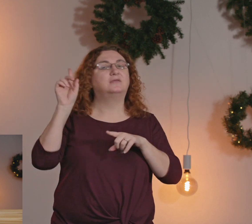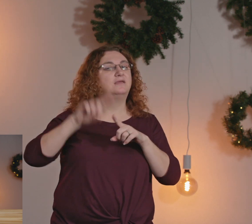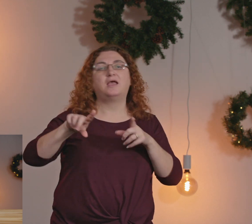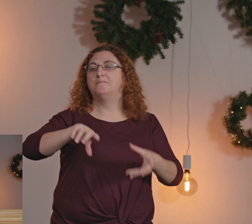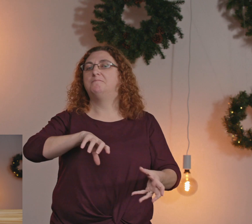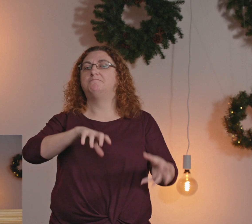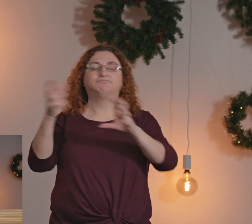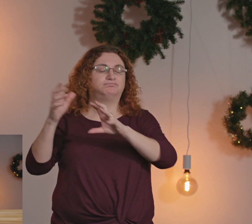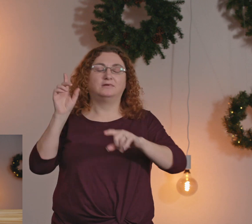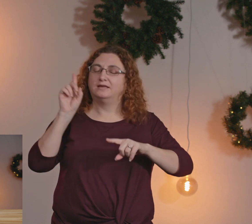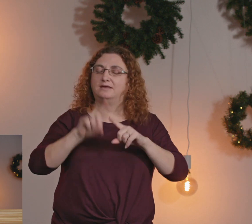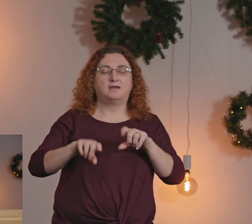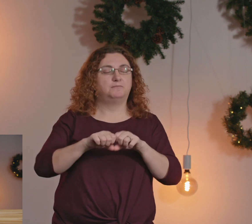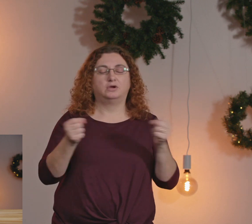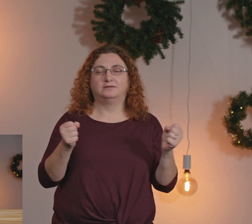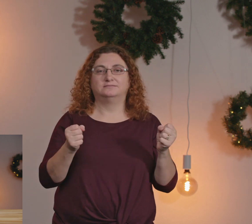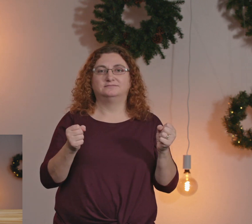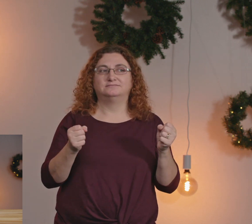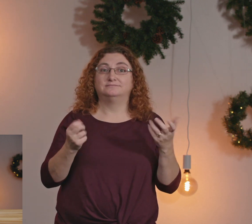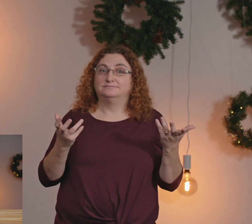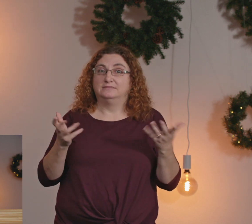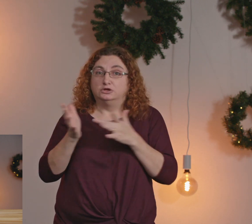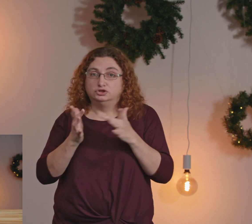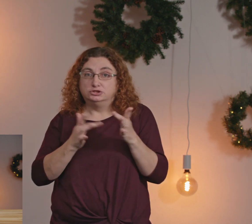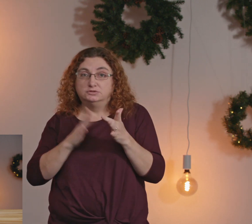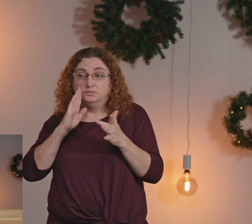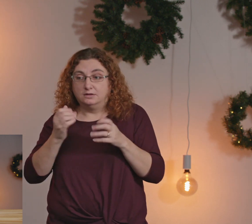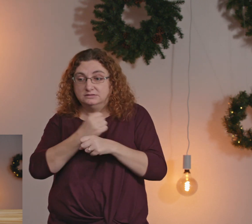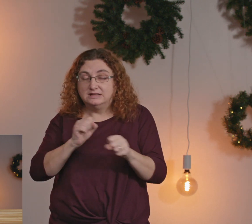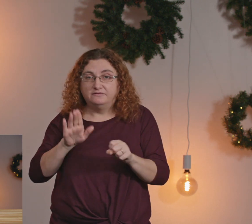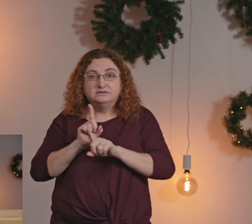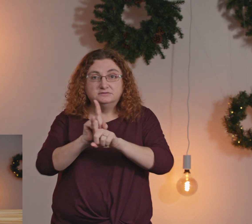Was there any doubt that Jesus was going to be able to get those guys to the other side of the lake?